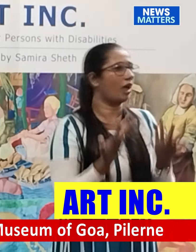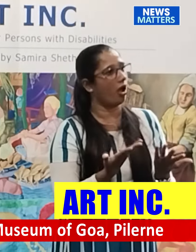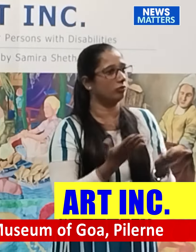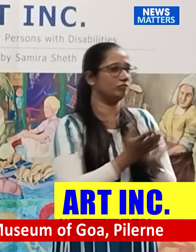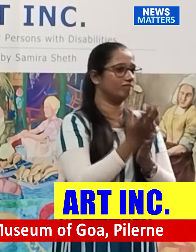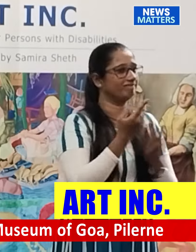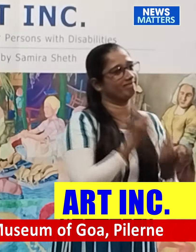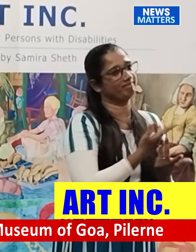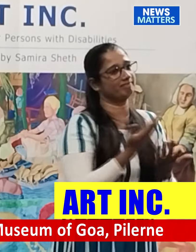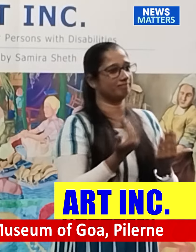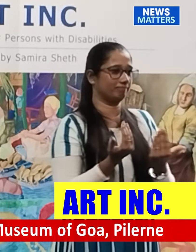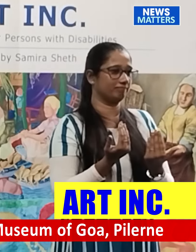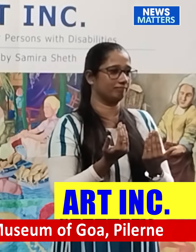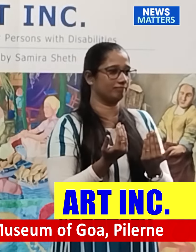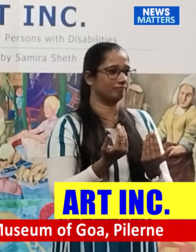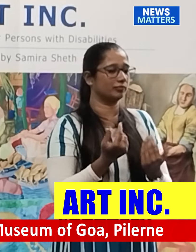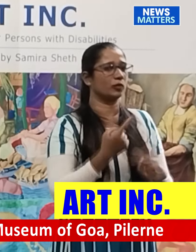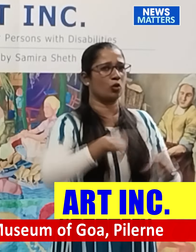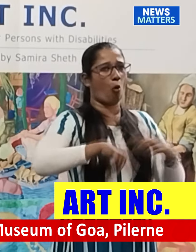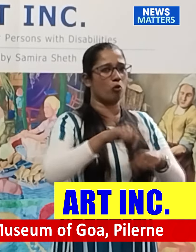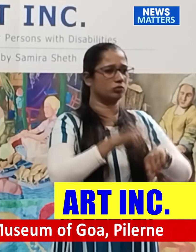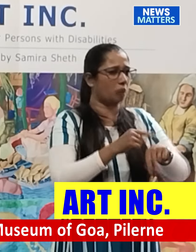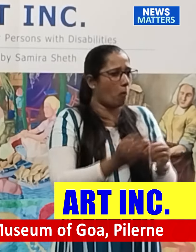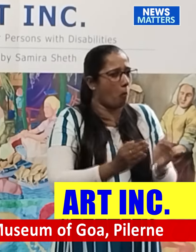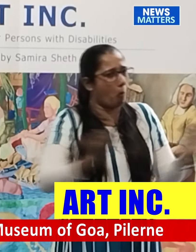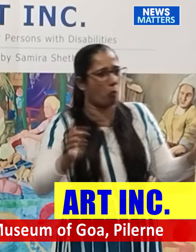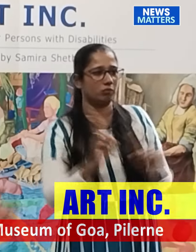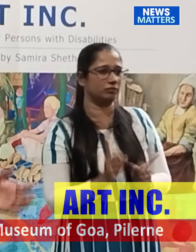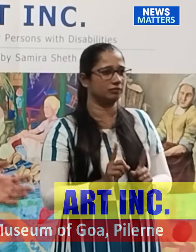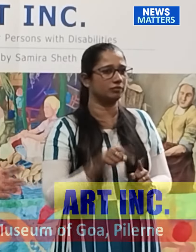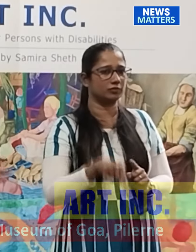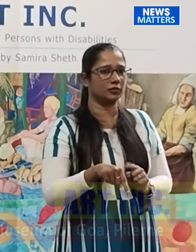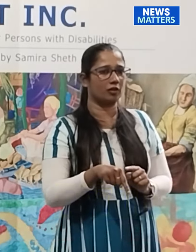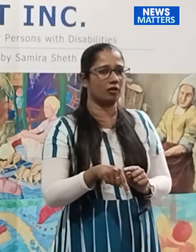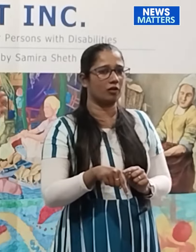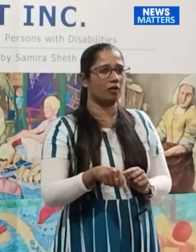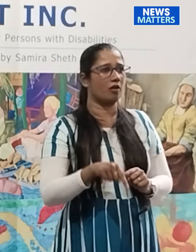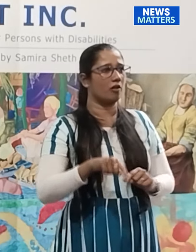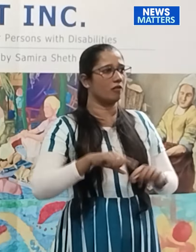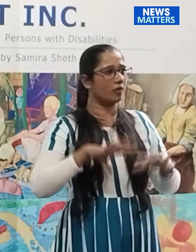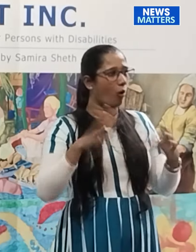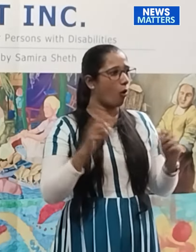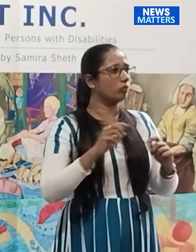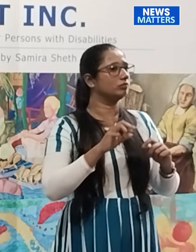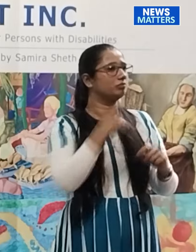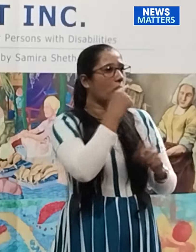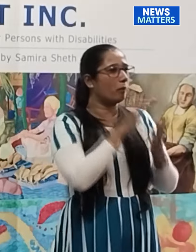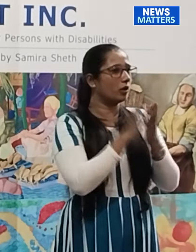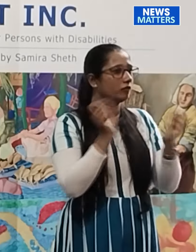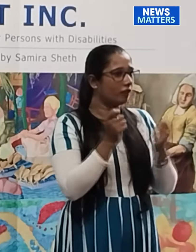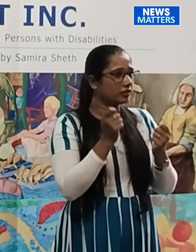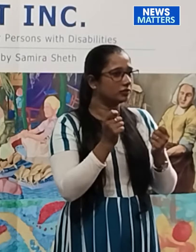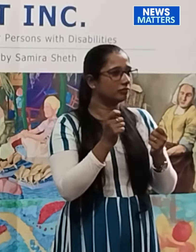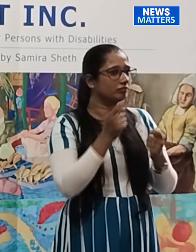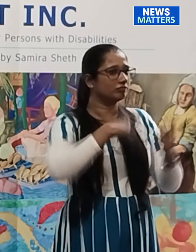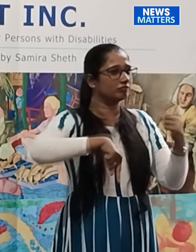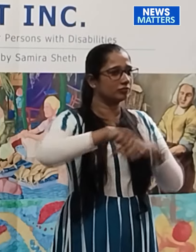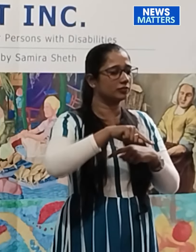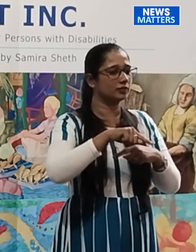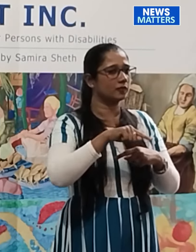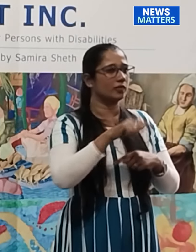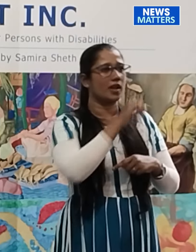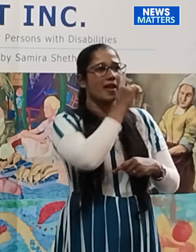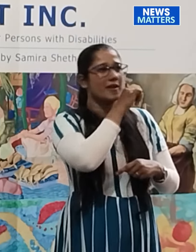mind. I don't take much of your time. We are with the Purple Fest, you know. Enable